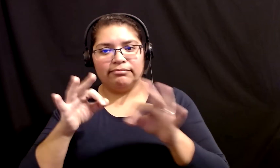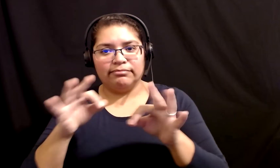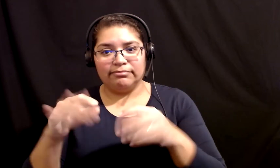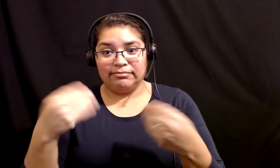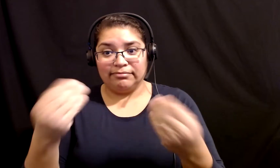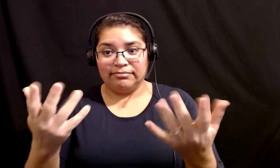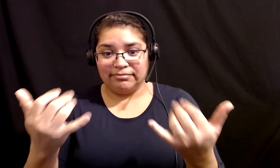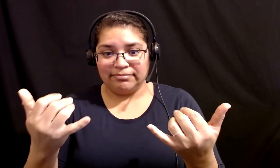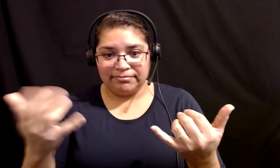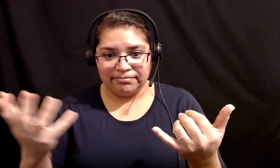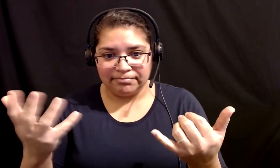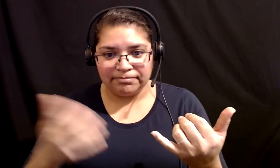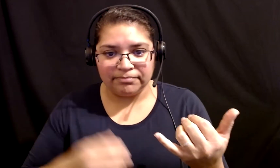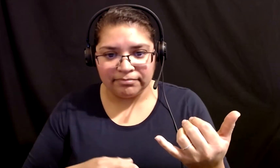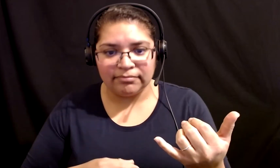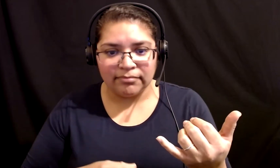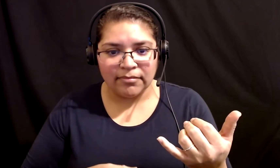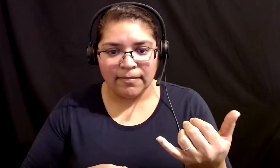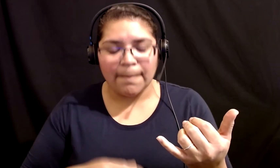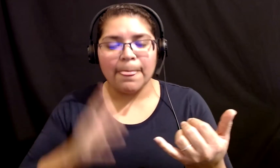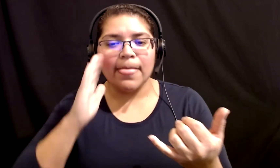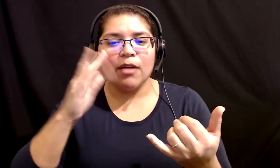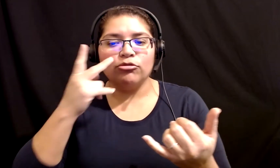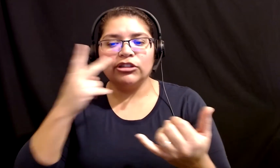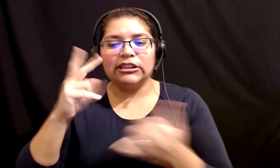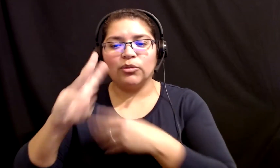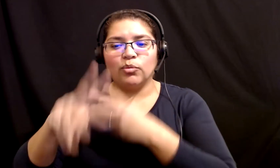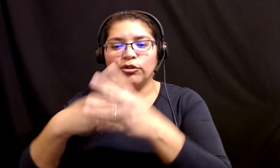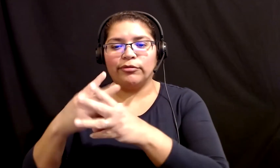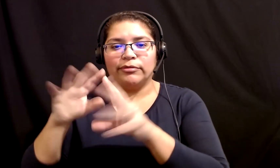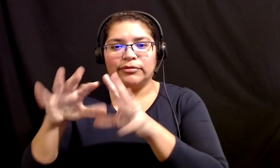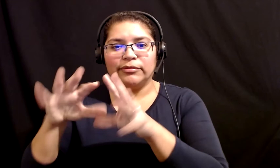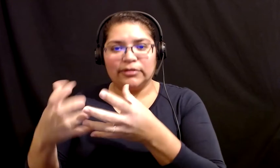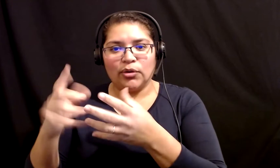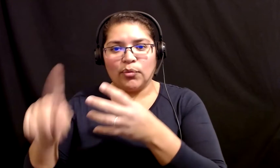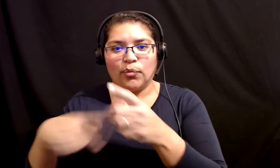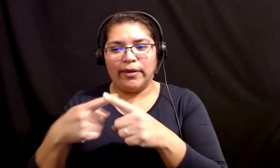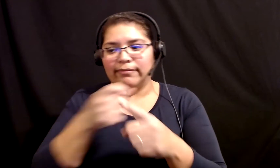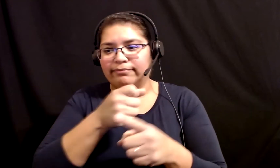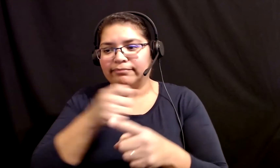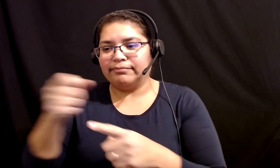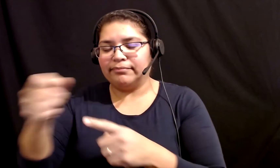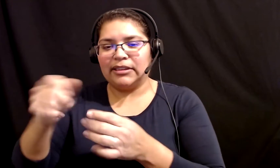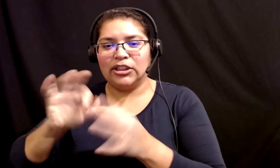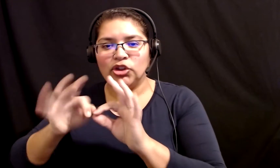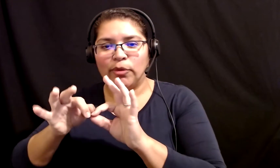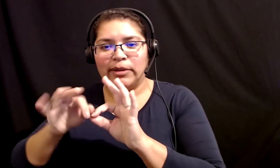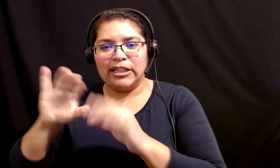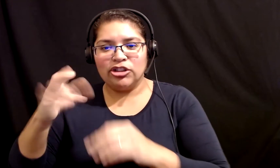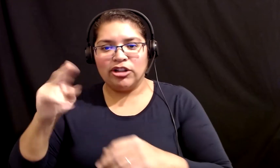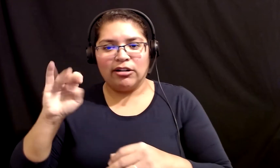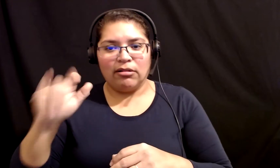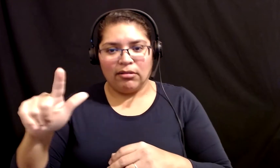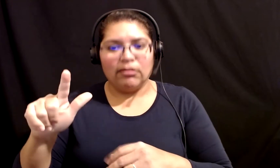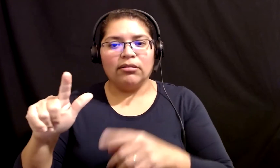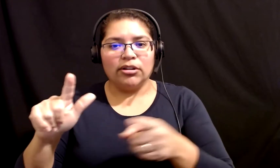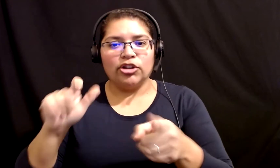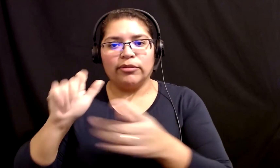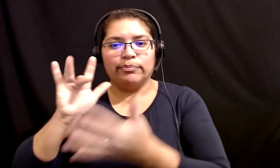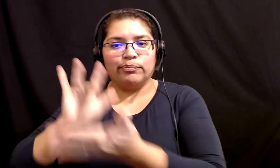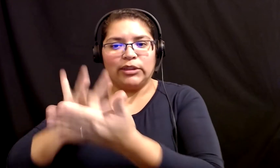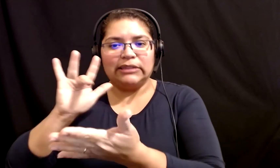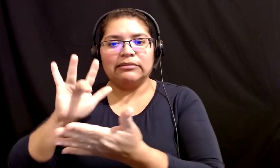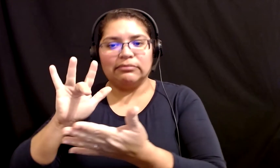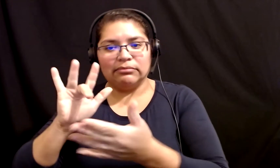you is that you will see a globe as soon as they put me in the interpreting channel that you can press and go